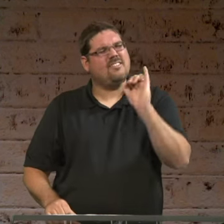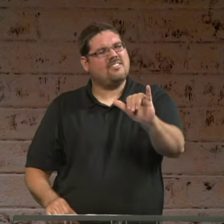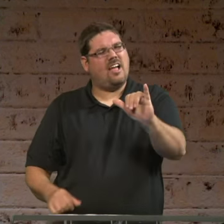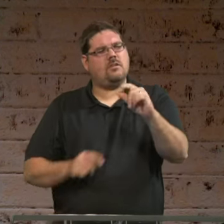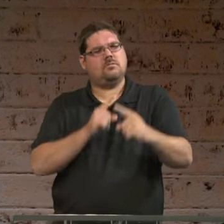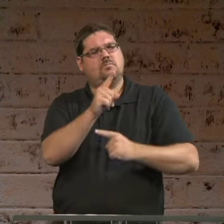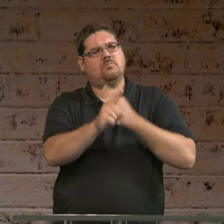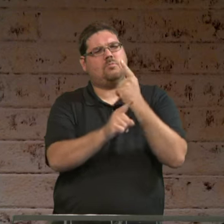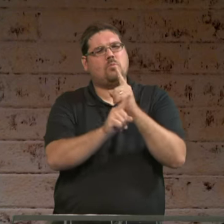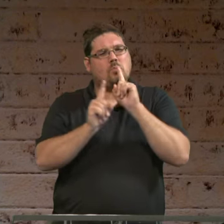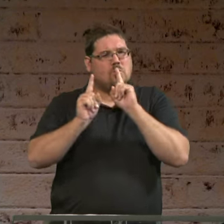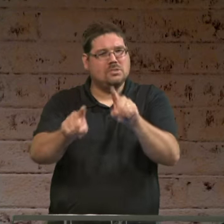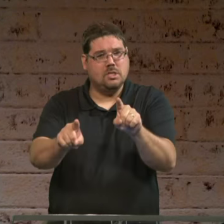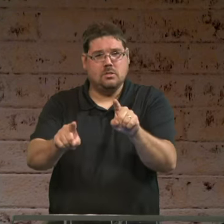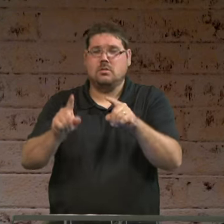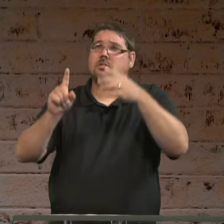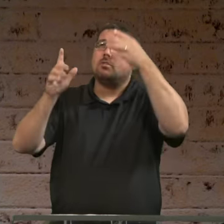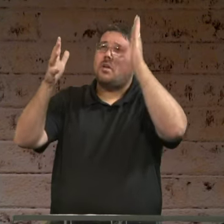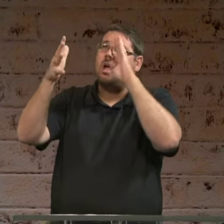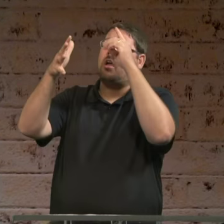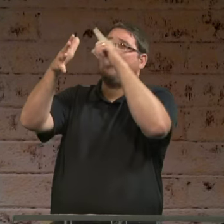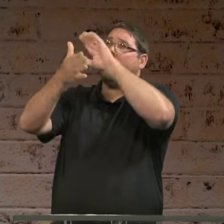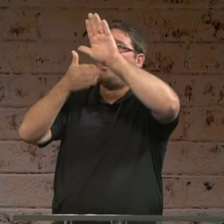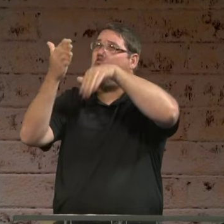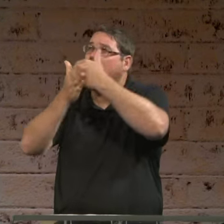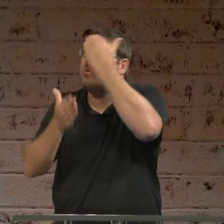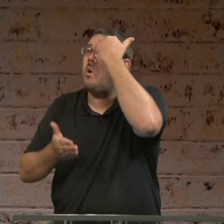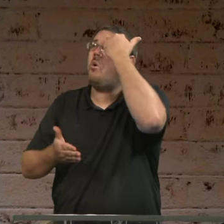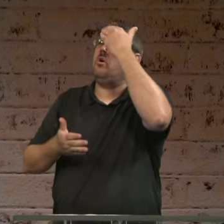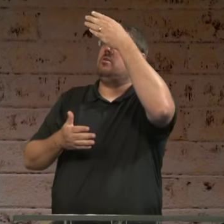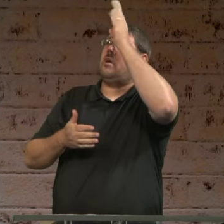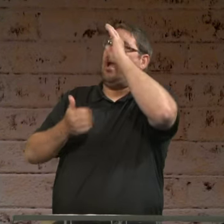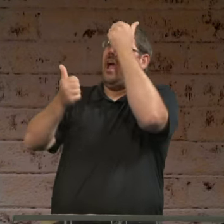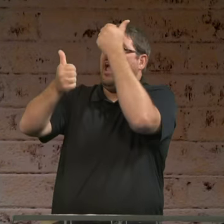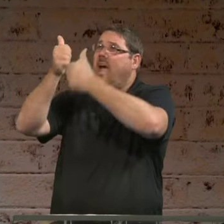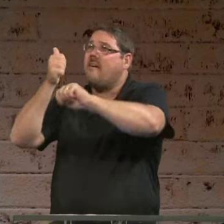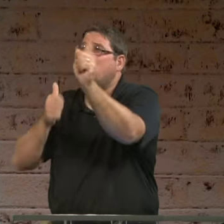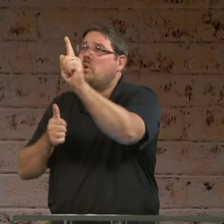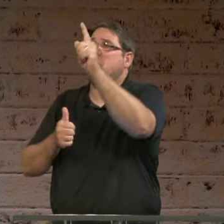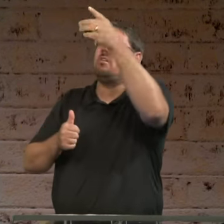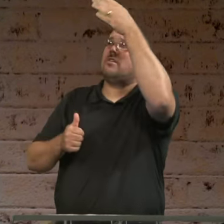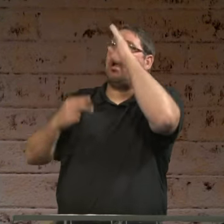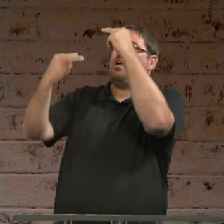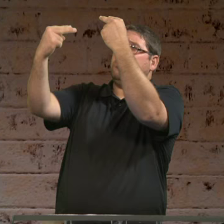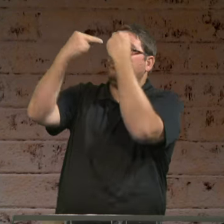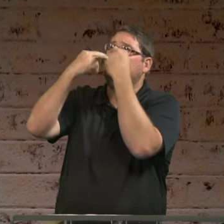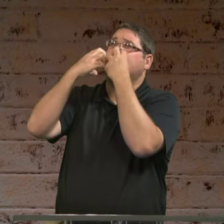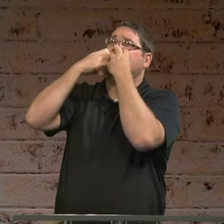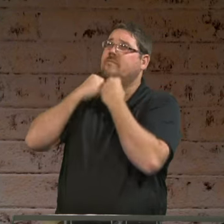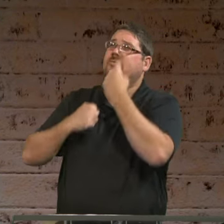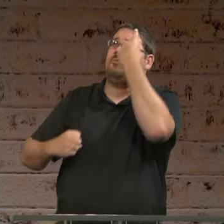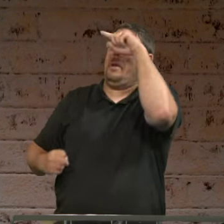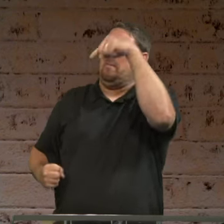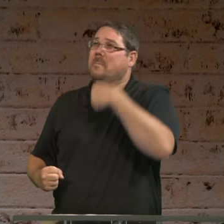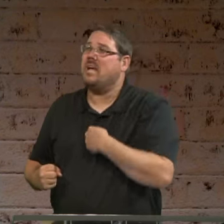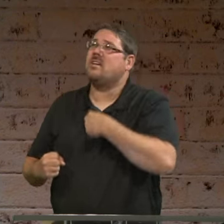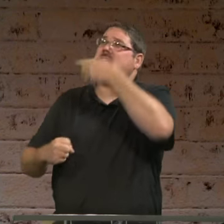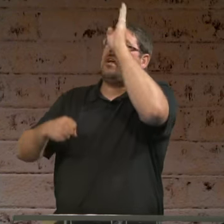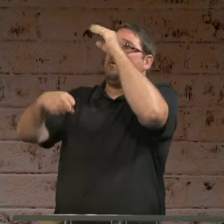our strong and faithful support of who God is. Be allegiance in every way to Him. God, who is